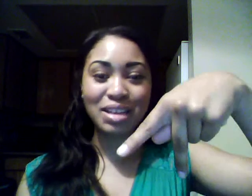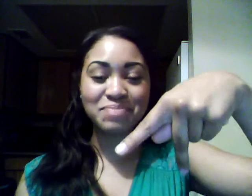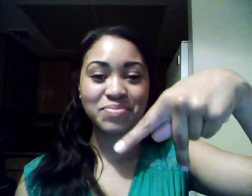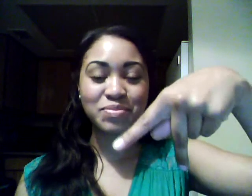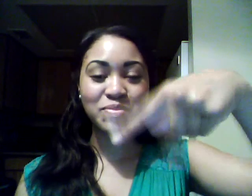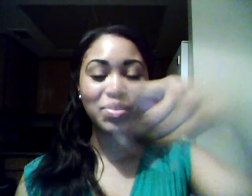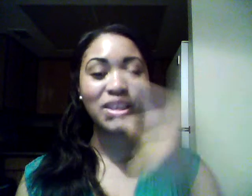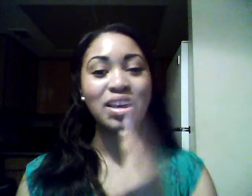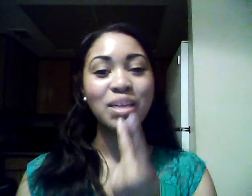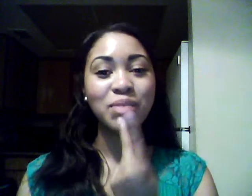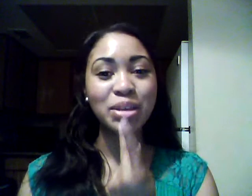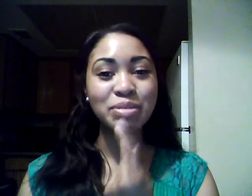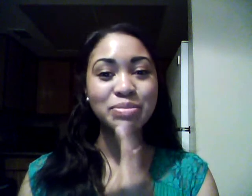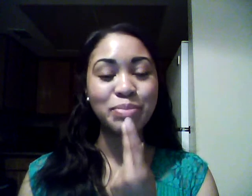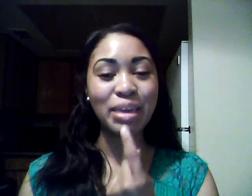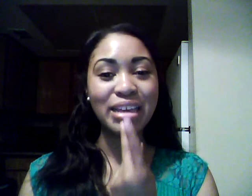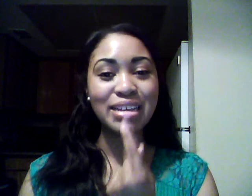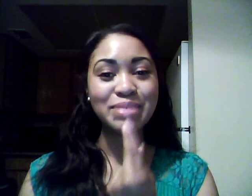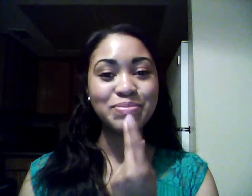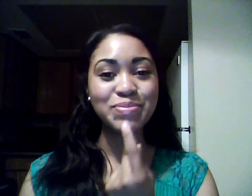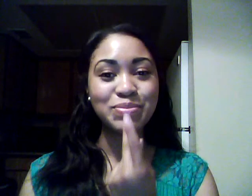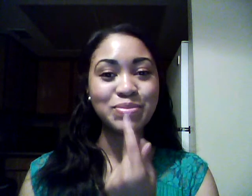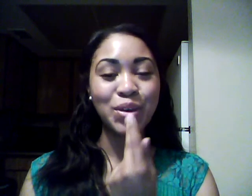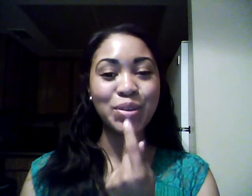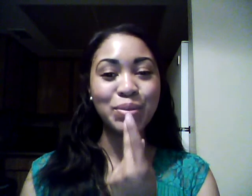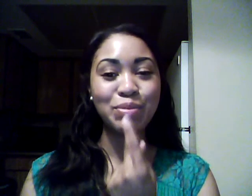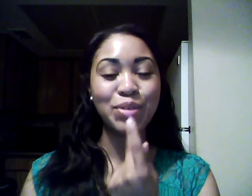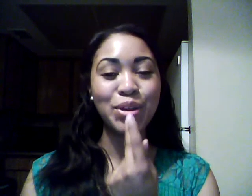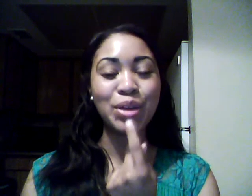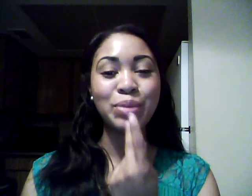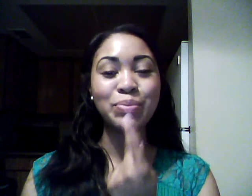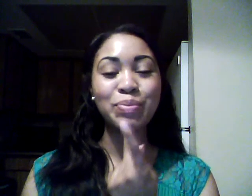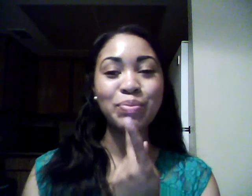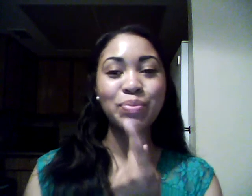P. And we're going to pink. Good. Very good.